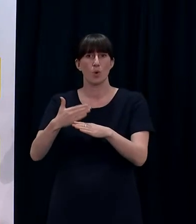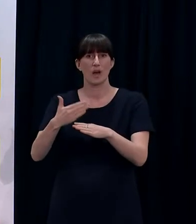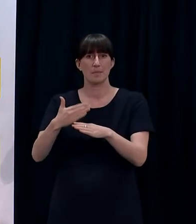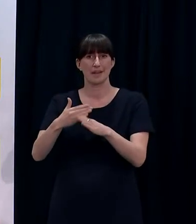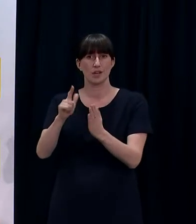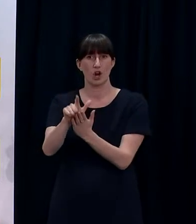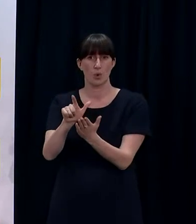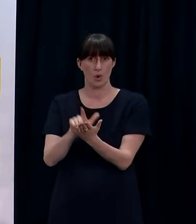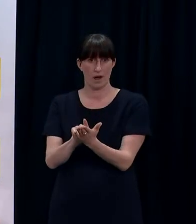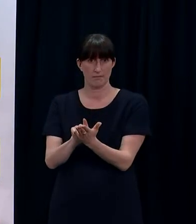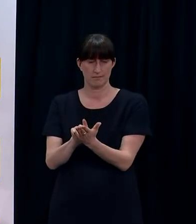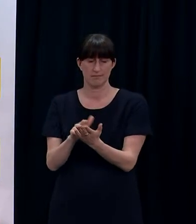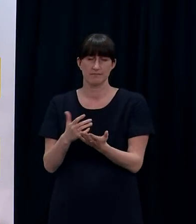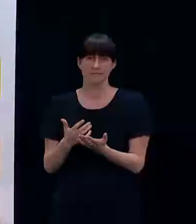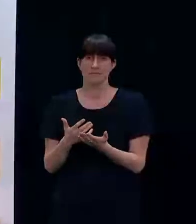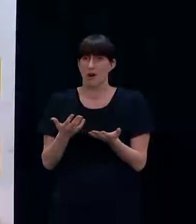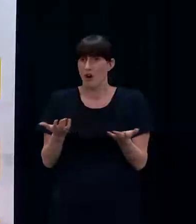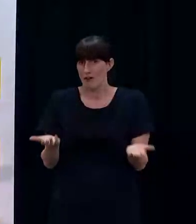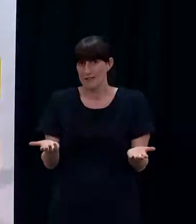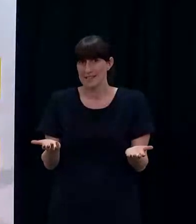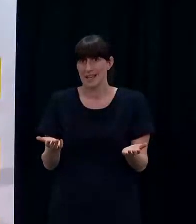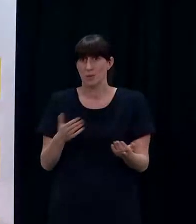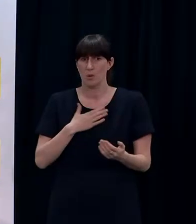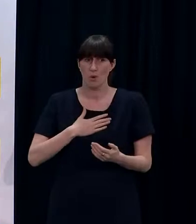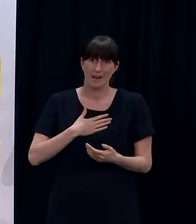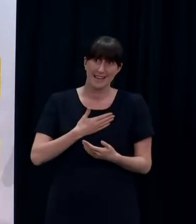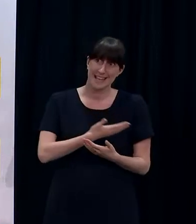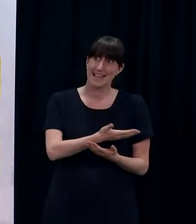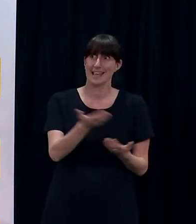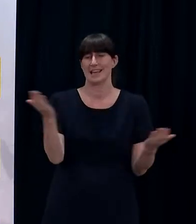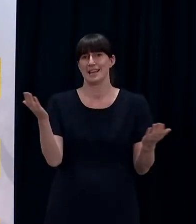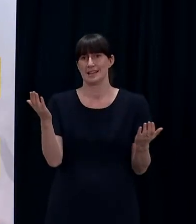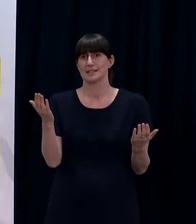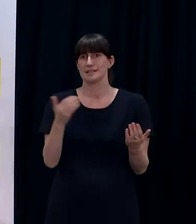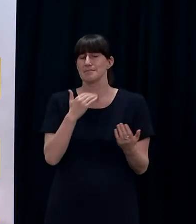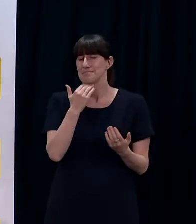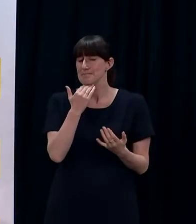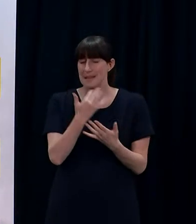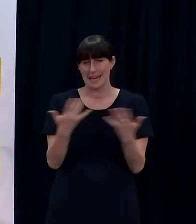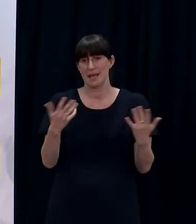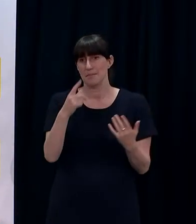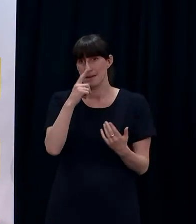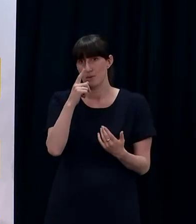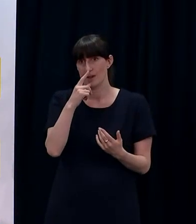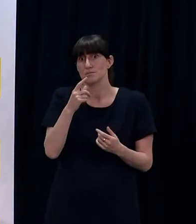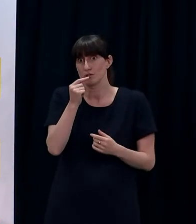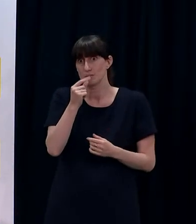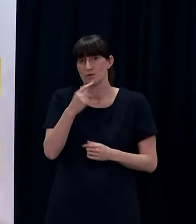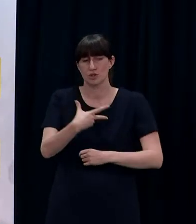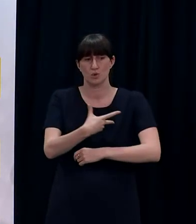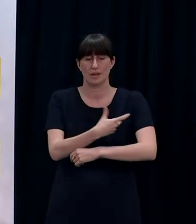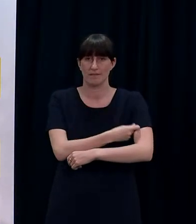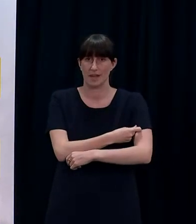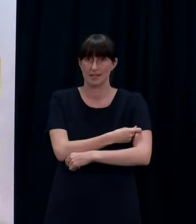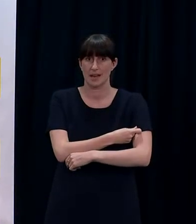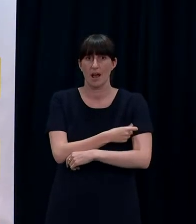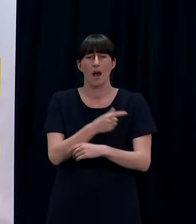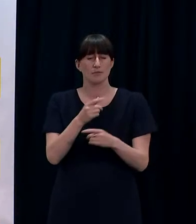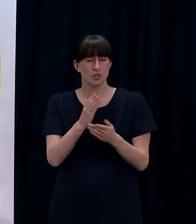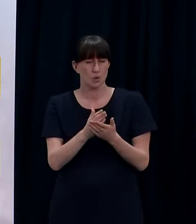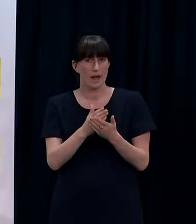But obviously, we want as many people to be vaccinated as possible, and I'm pleased that employers are considering their options as to how to make that